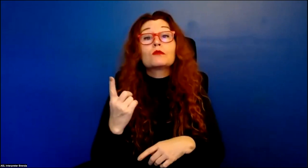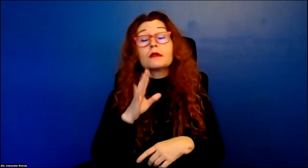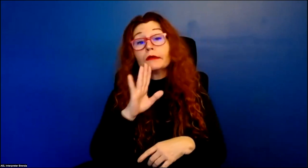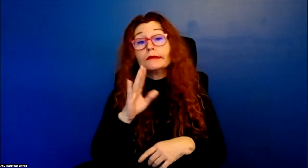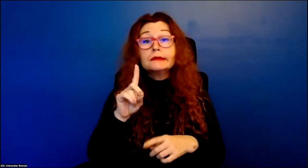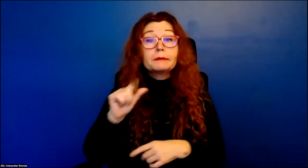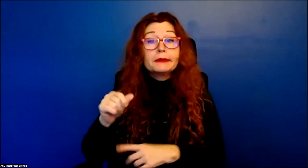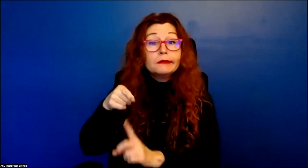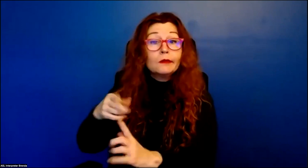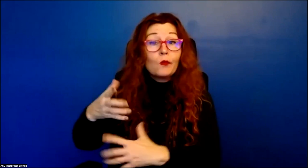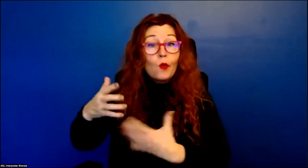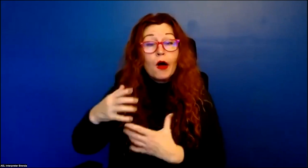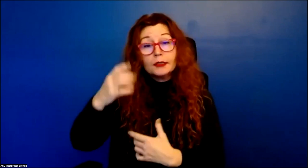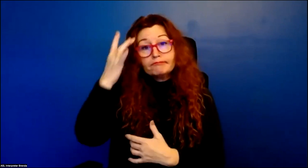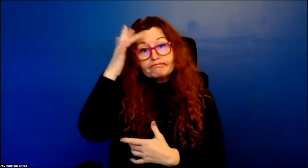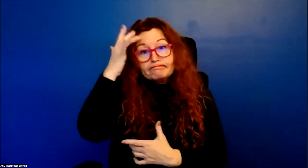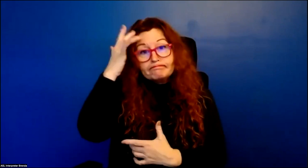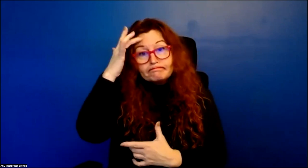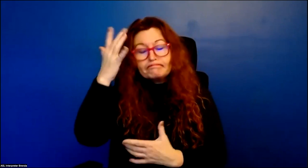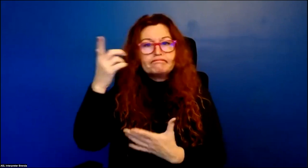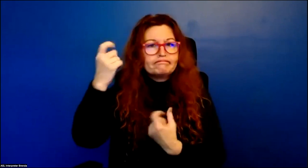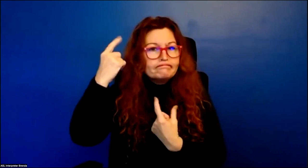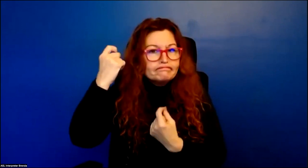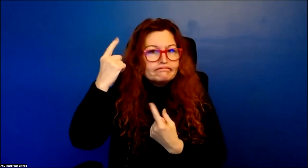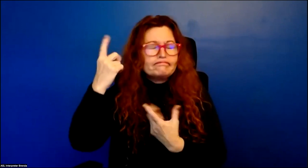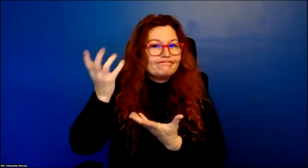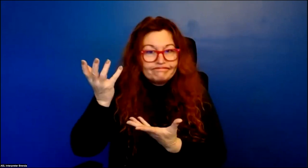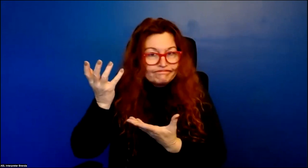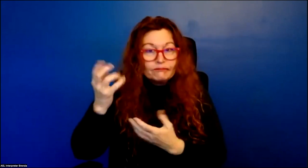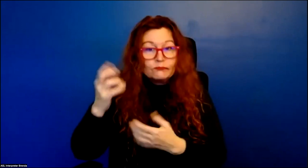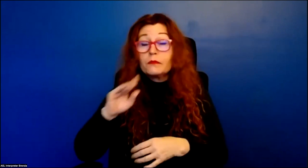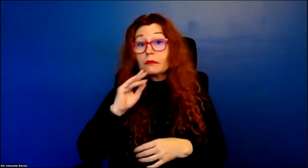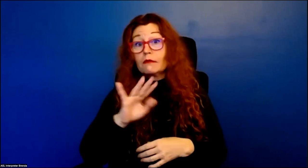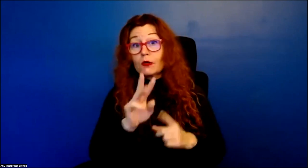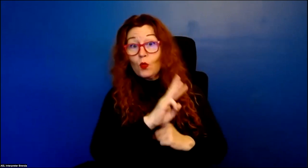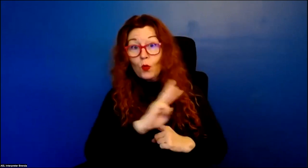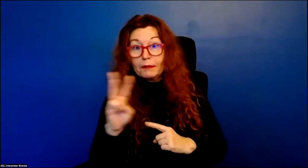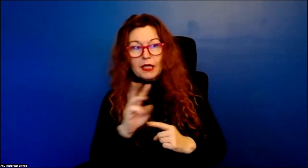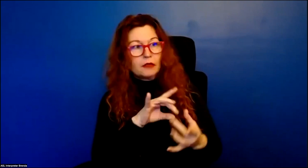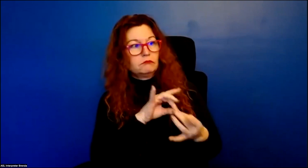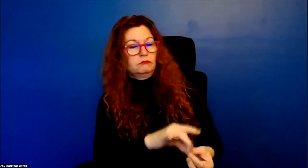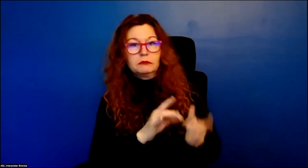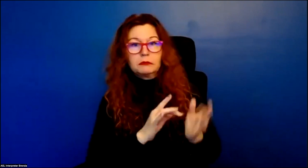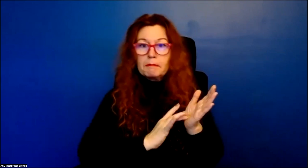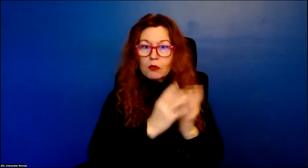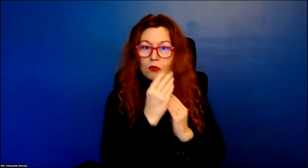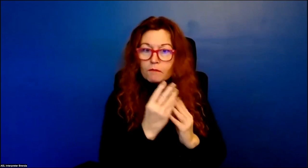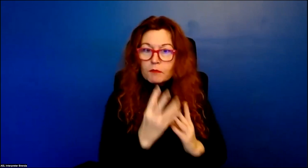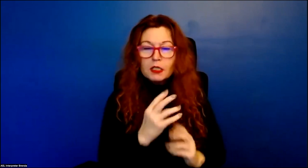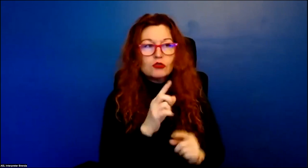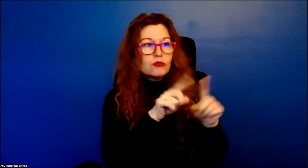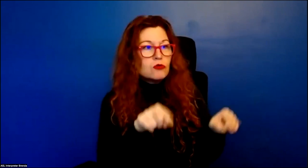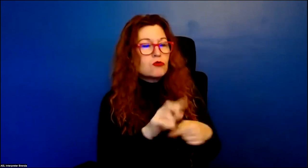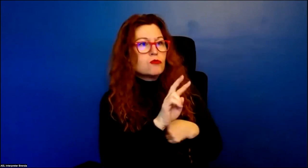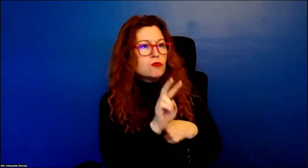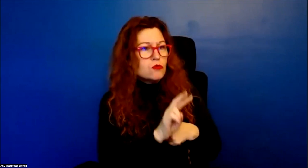that you have a website that is medically related and that you have a lot of patients who might have